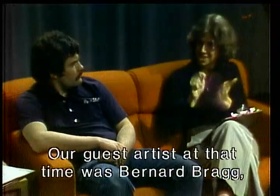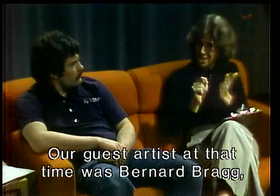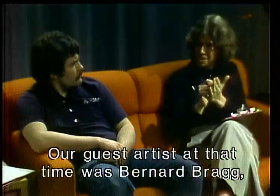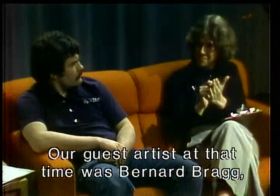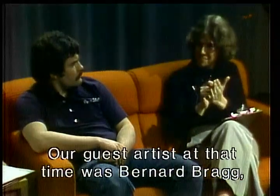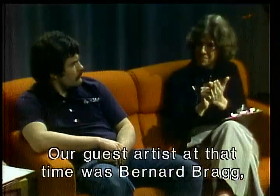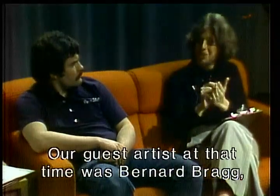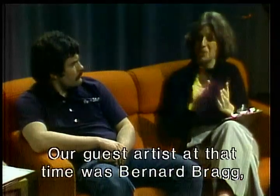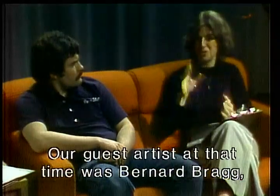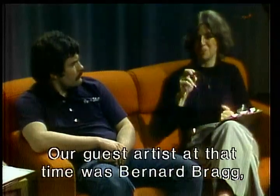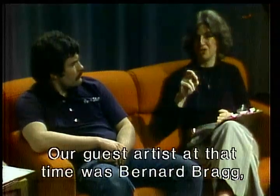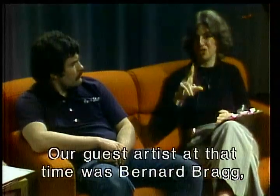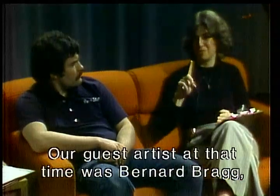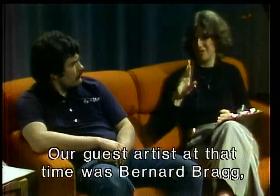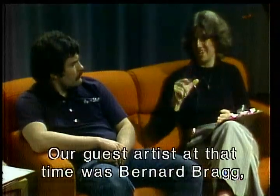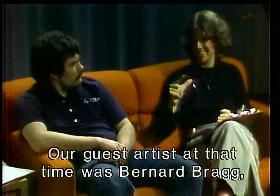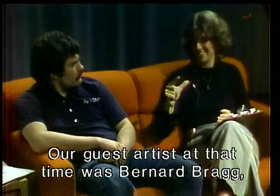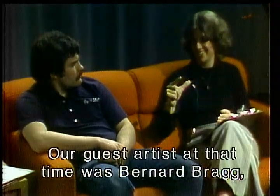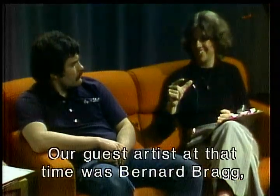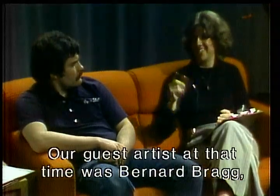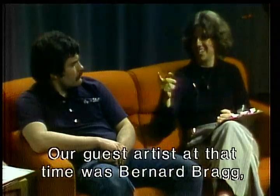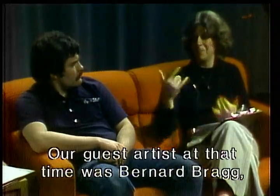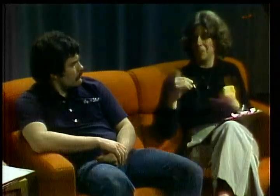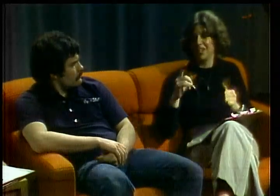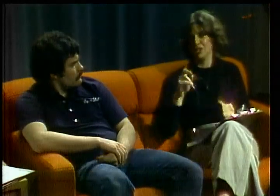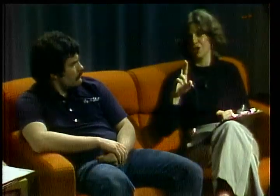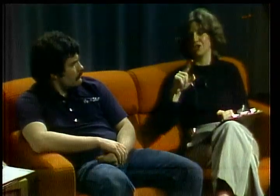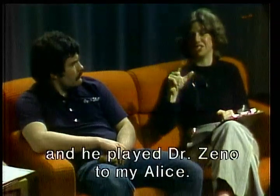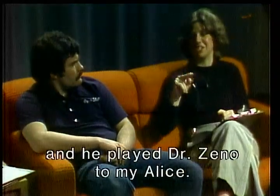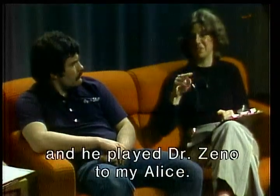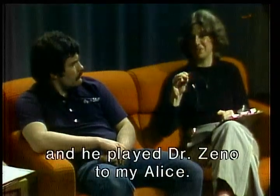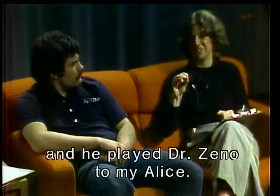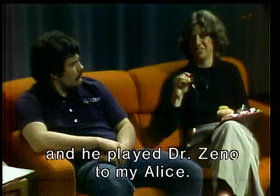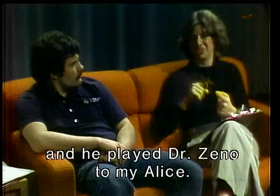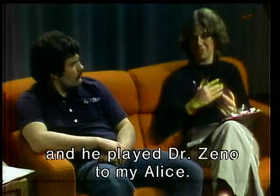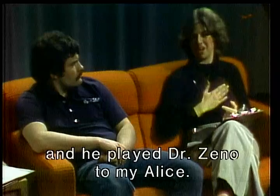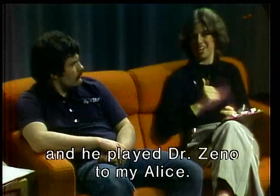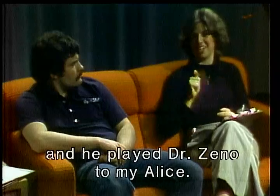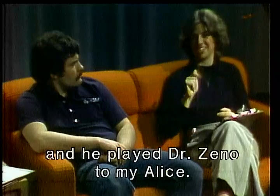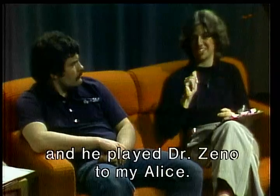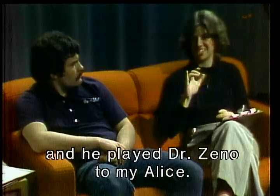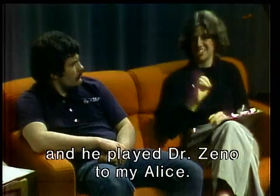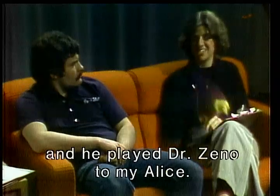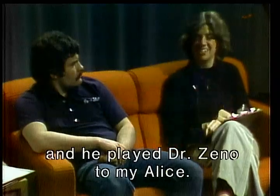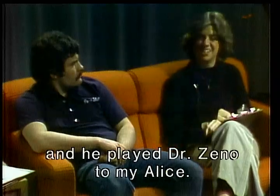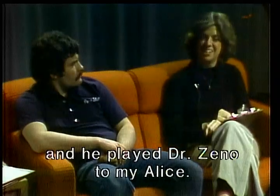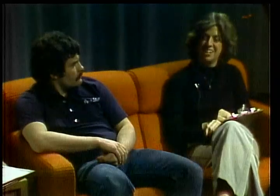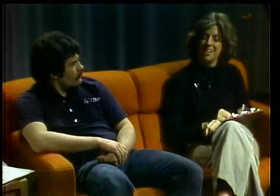time was Bernard Bragg, and he played Dr. Zeno to my Alice.